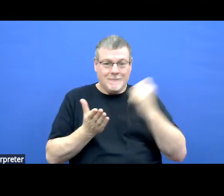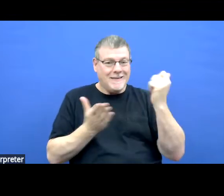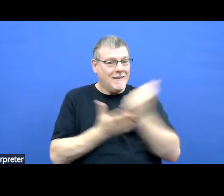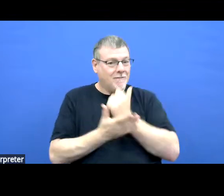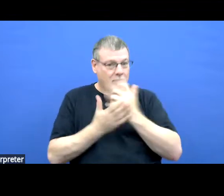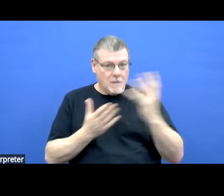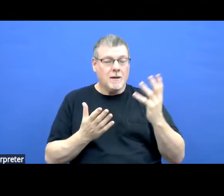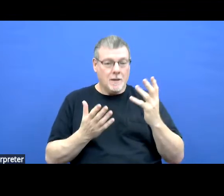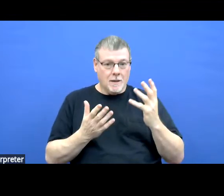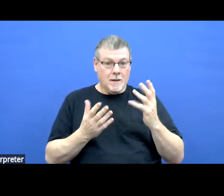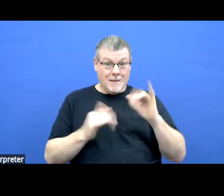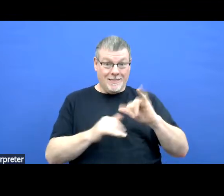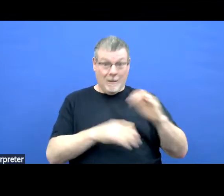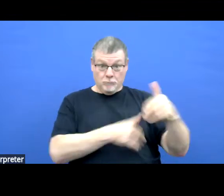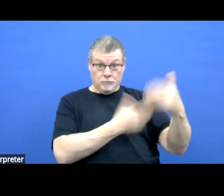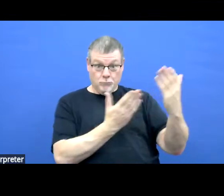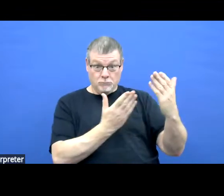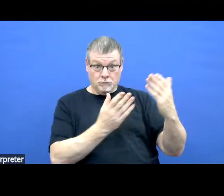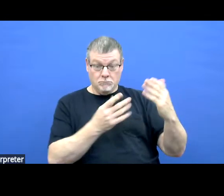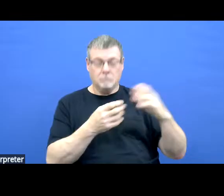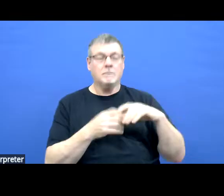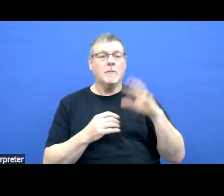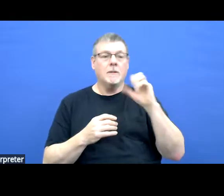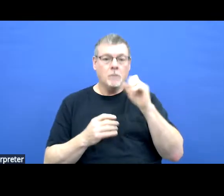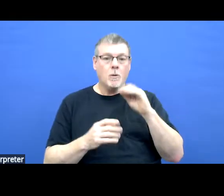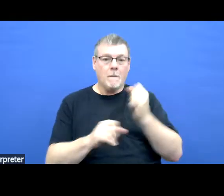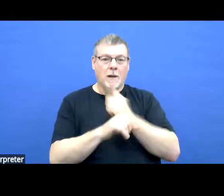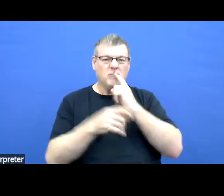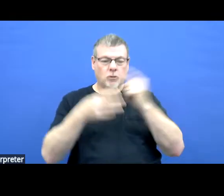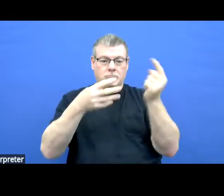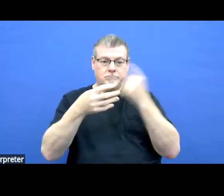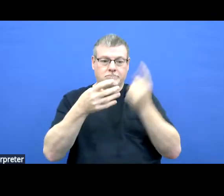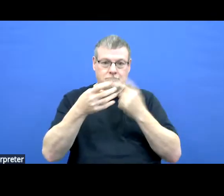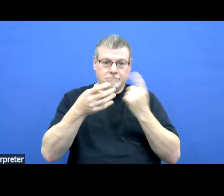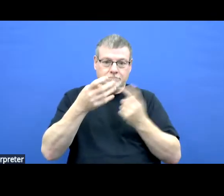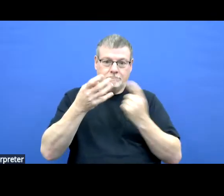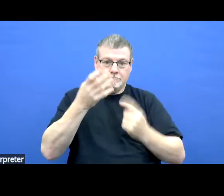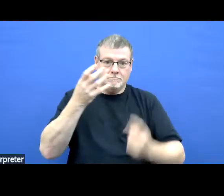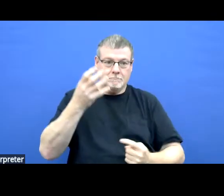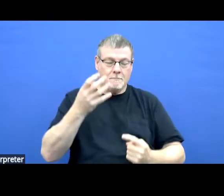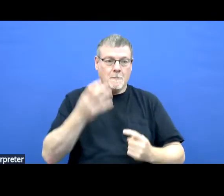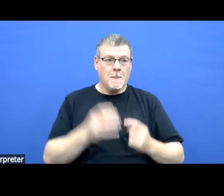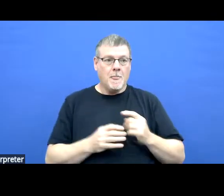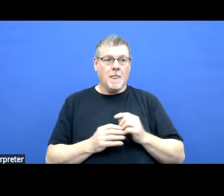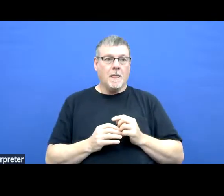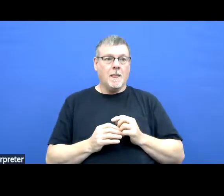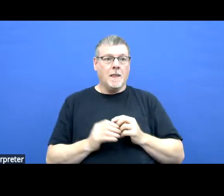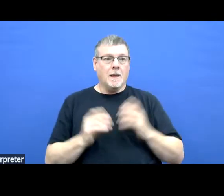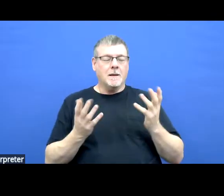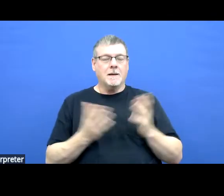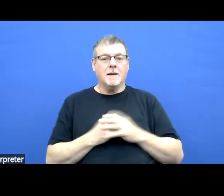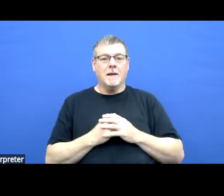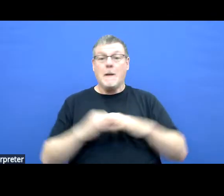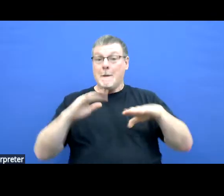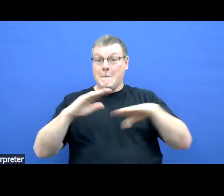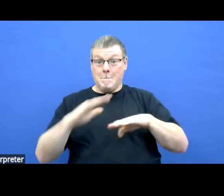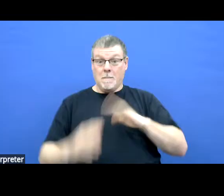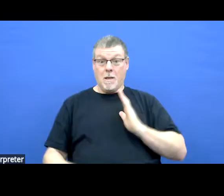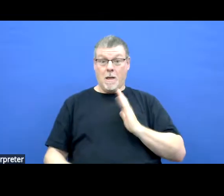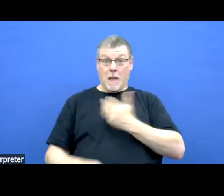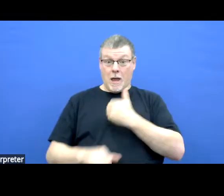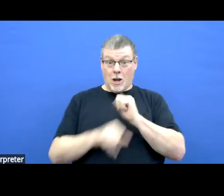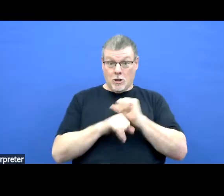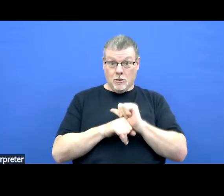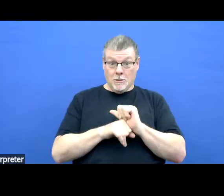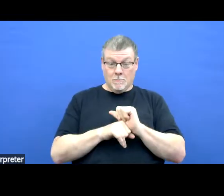the issues that were raised. So to make sure you hit them all so that it's referred to basically our job for